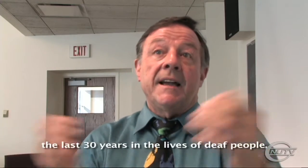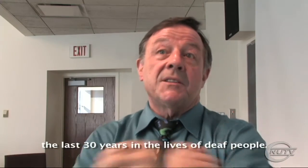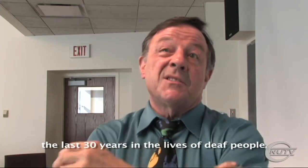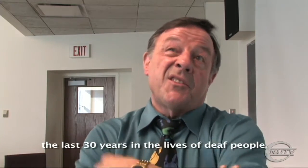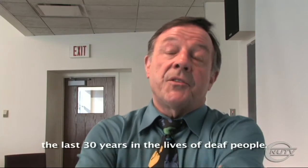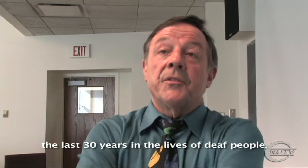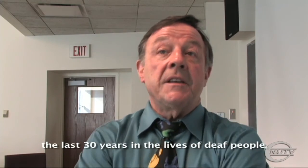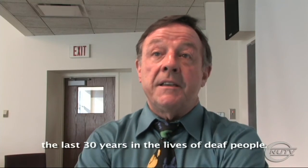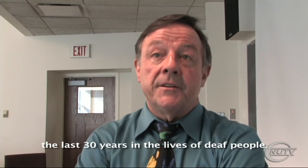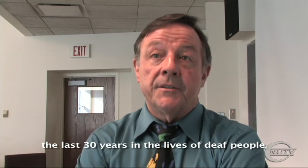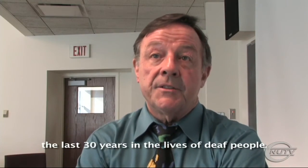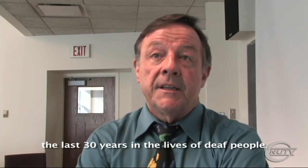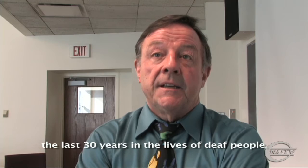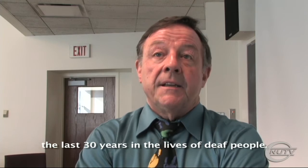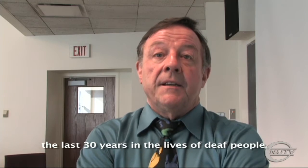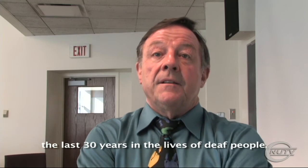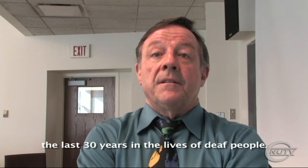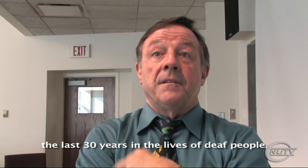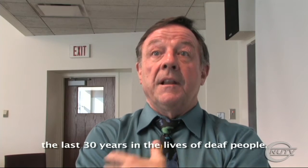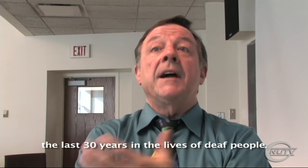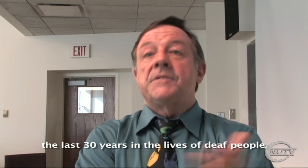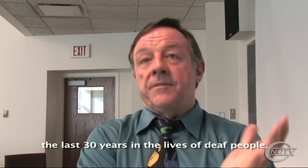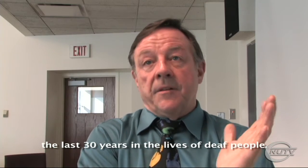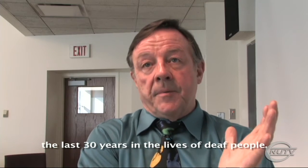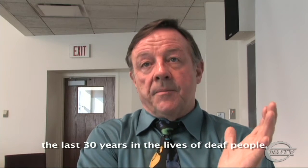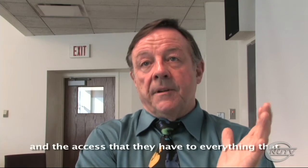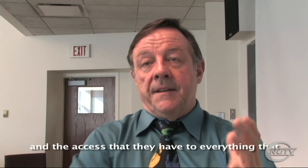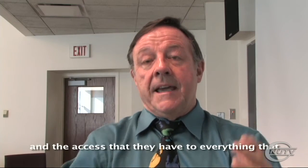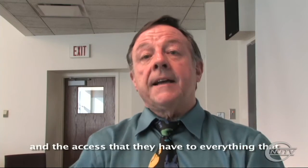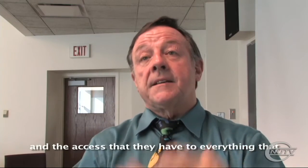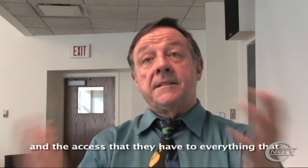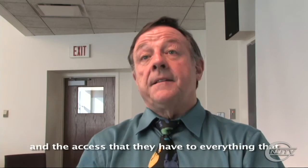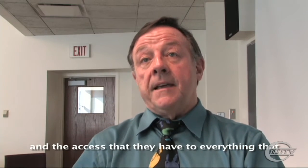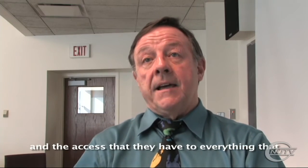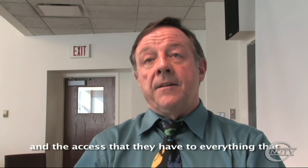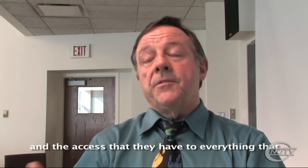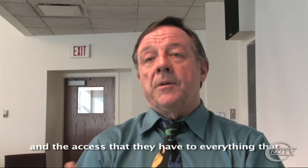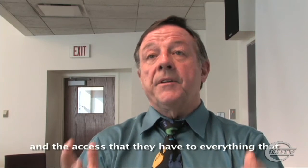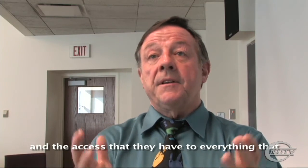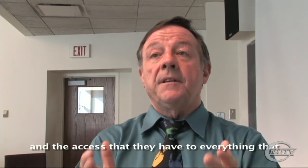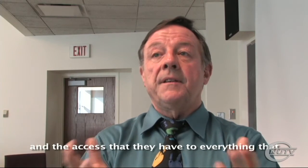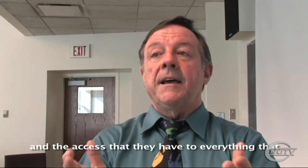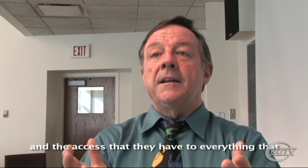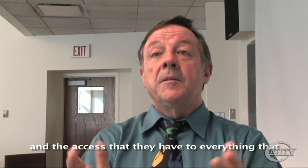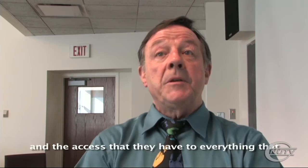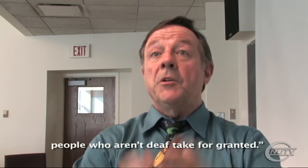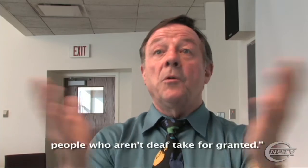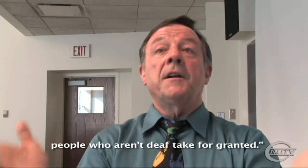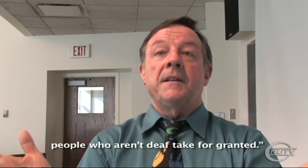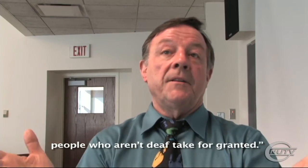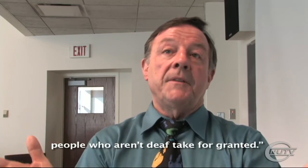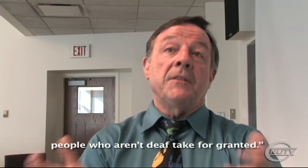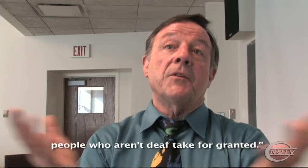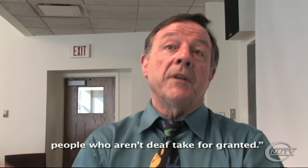the last 30 years in the lives of deaf people and the access that they have to everything that people